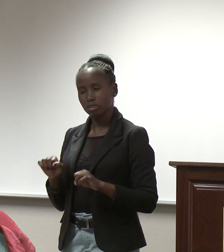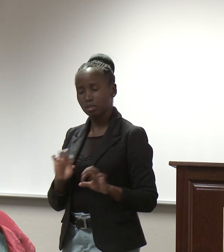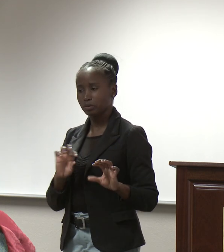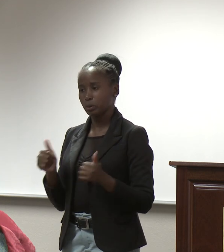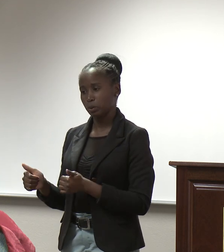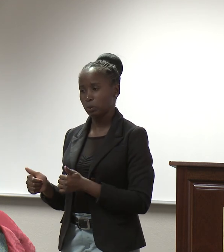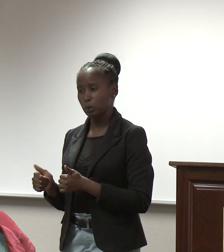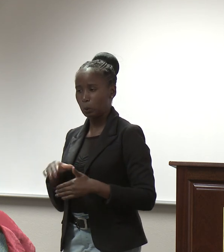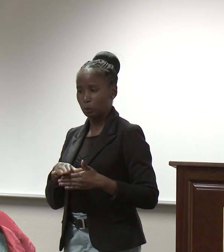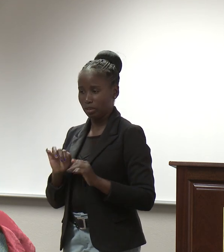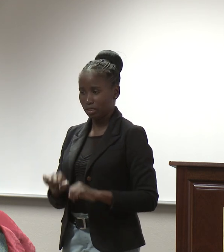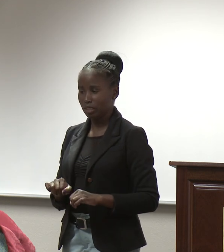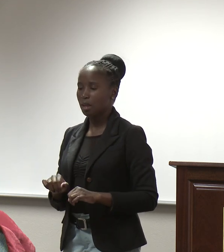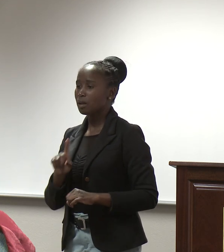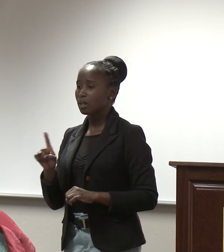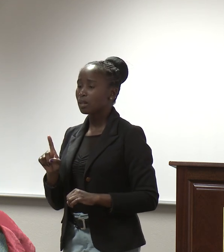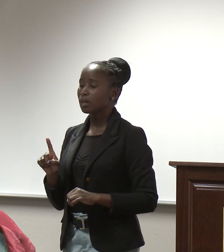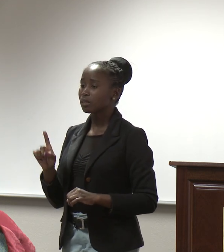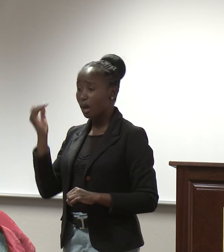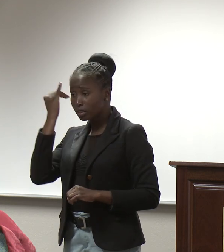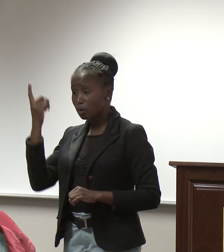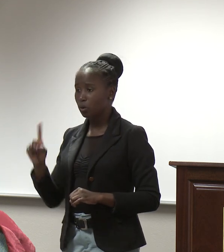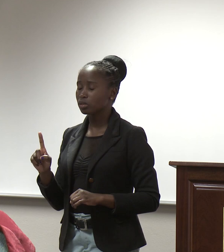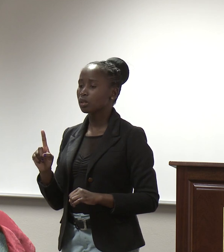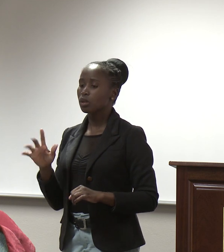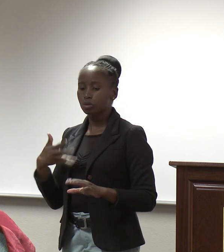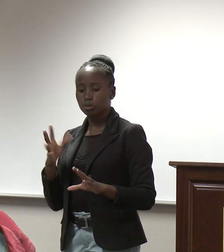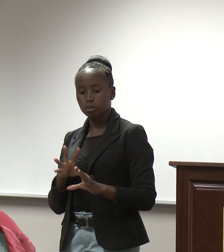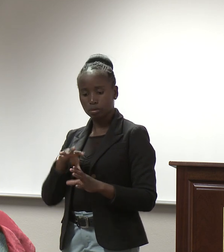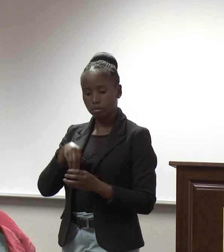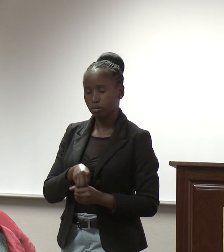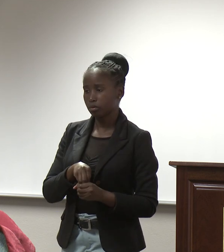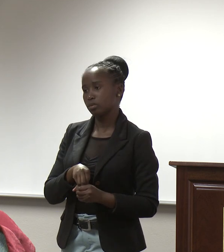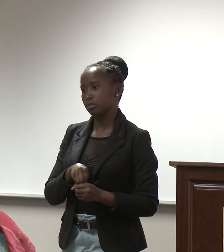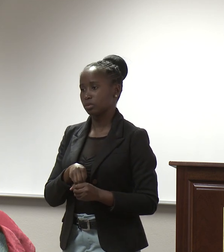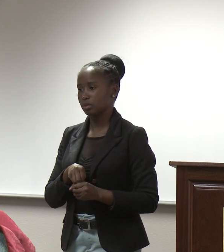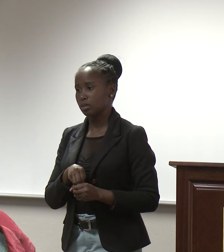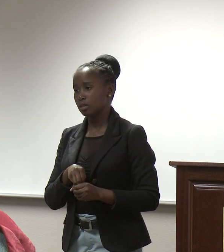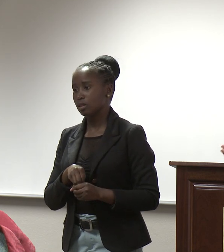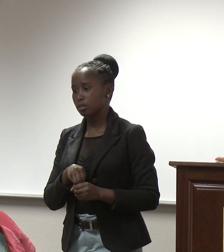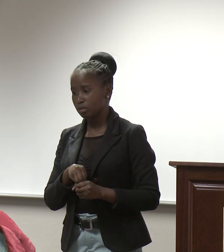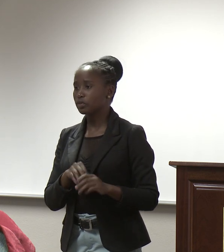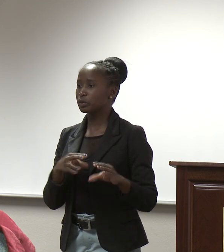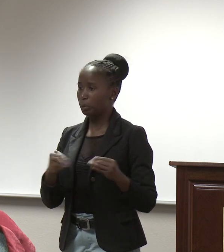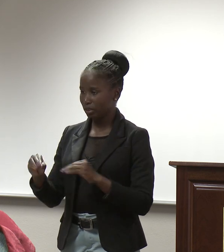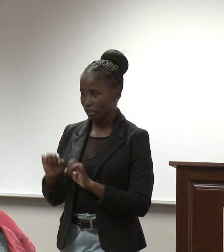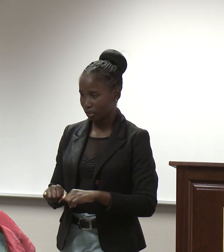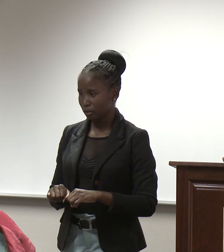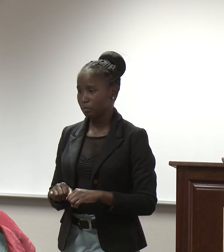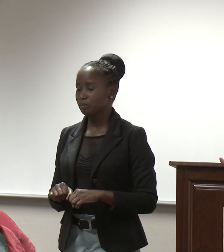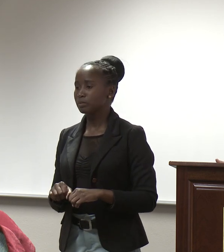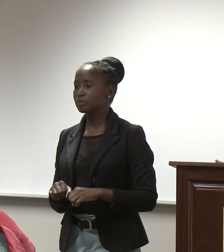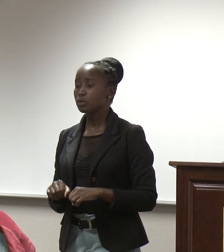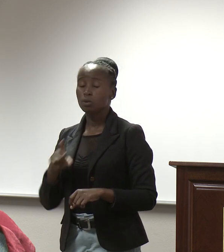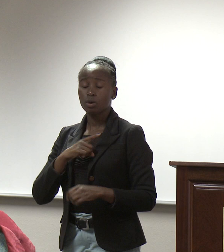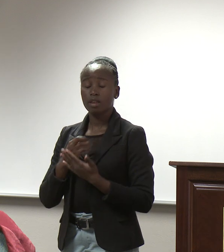was part of the idea of becoming a commodity, the university becoming a commodity. Because what is, if you look at what has